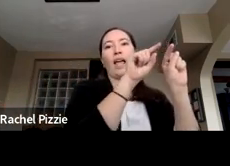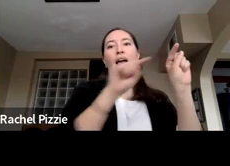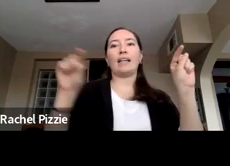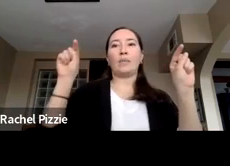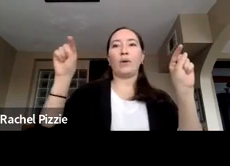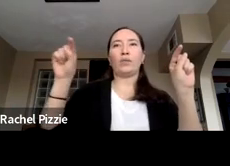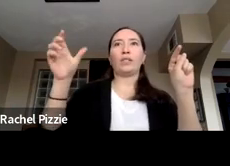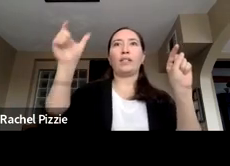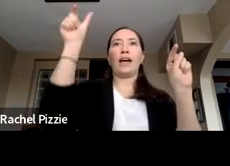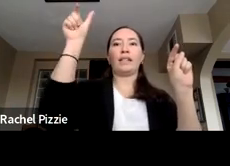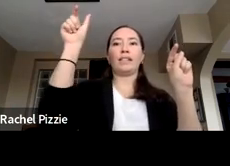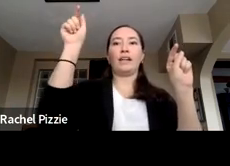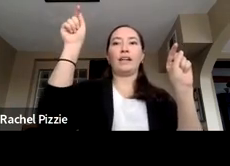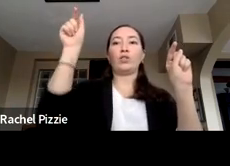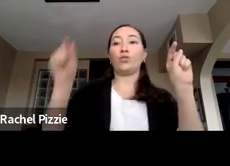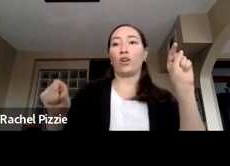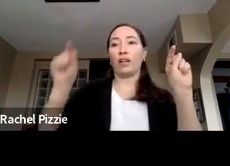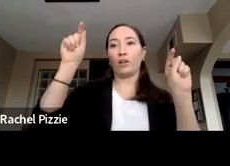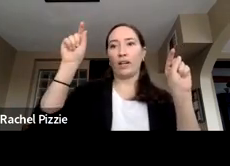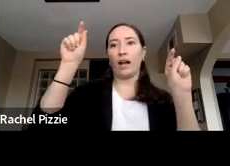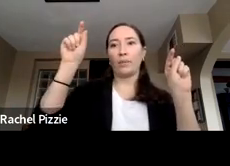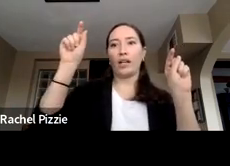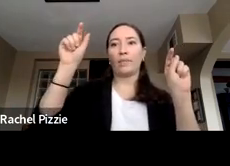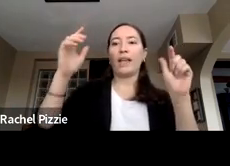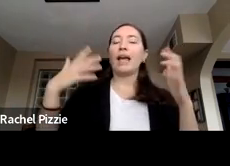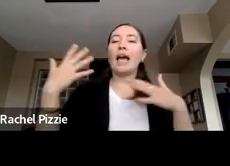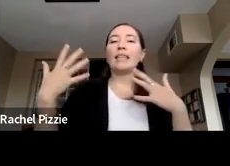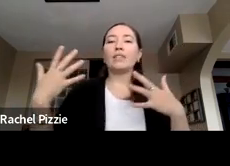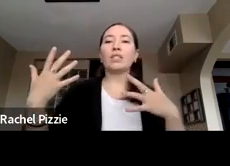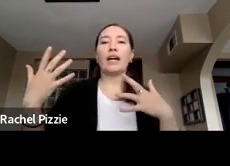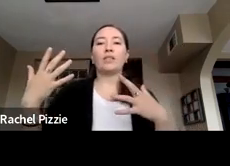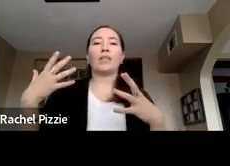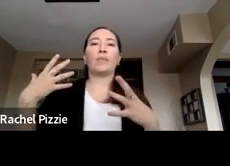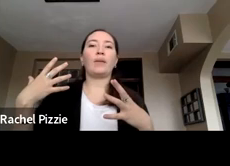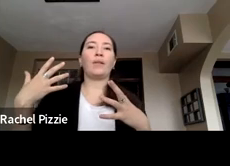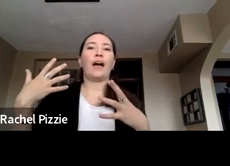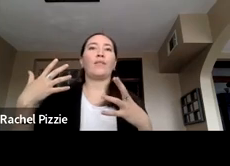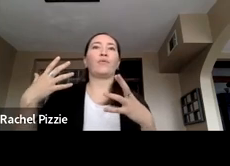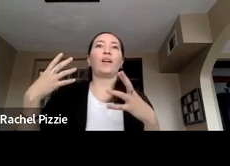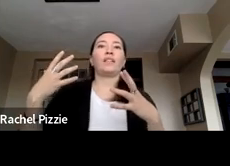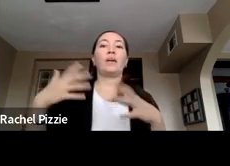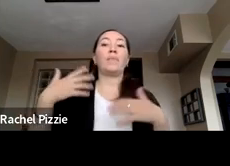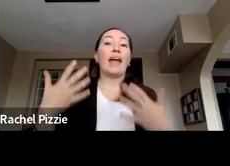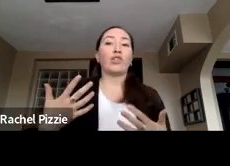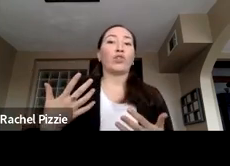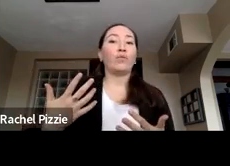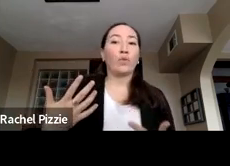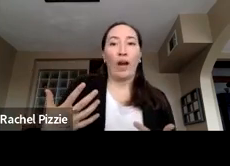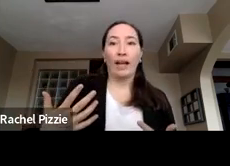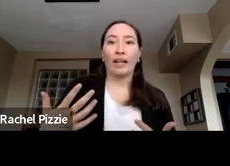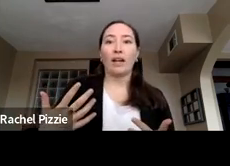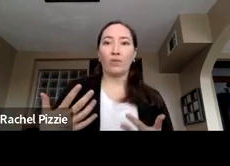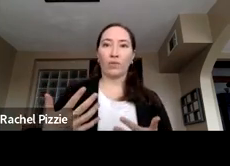option as opposed to that strongly agree option. And that just tells me that people have some